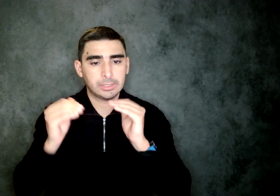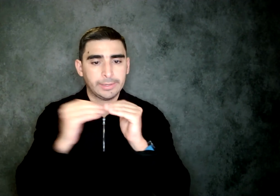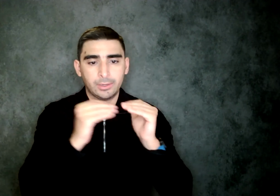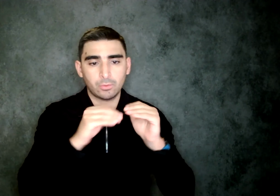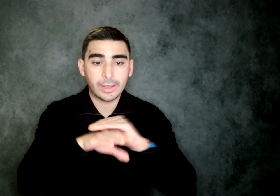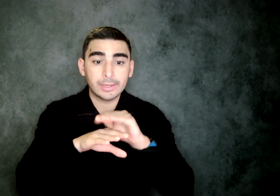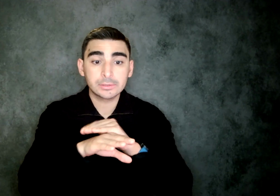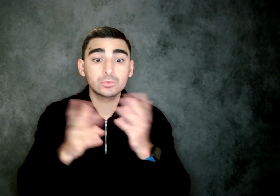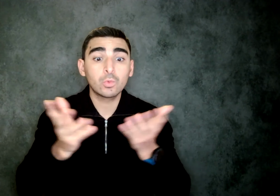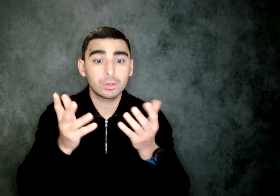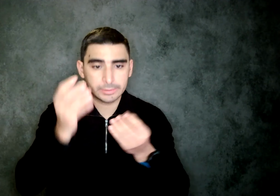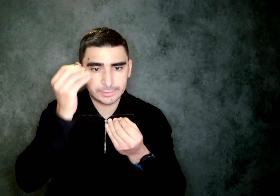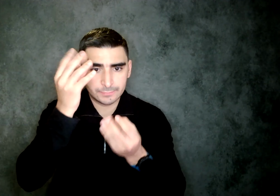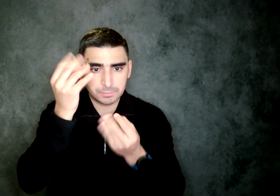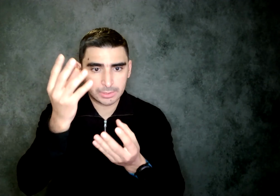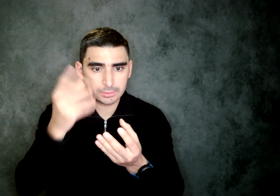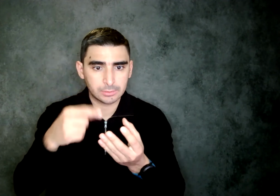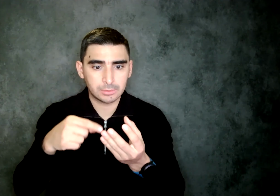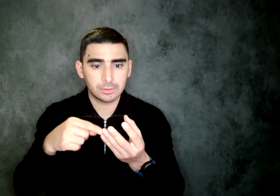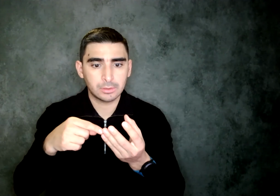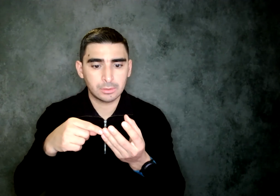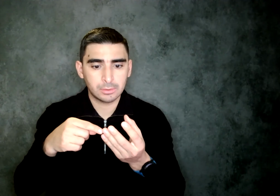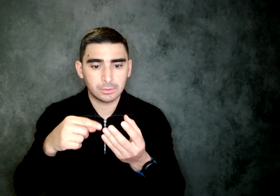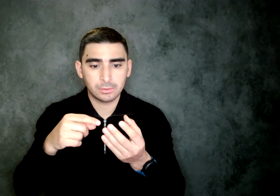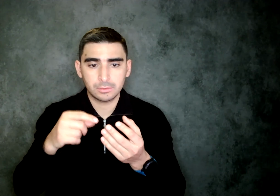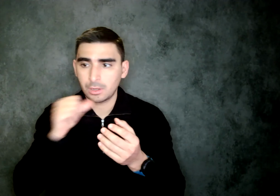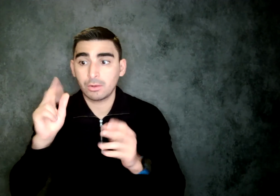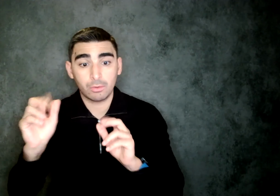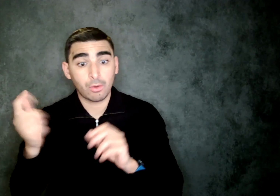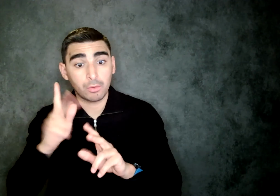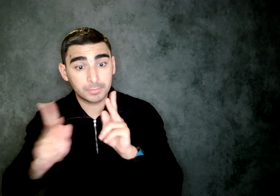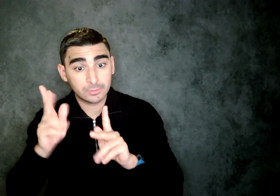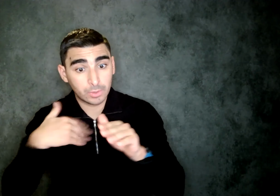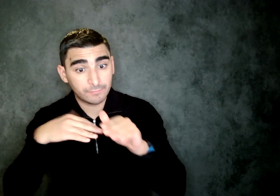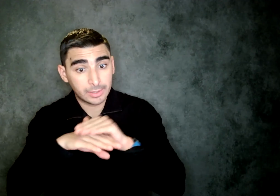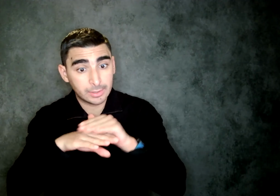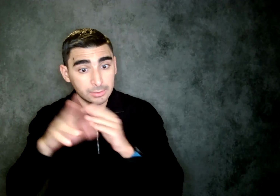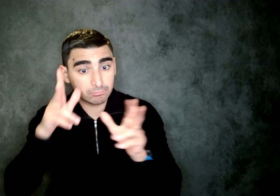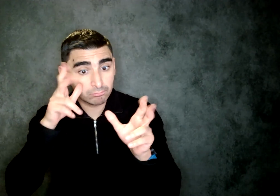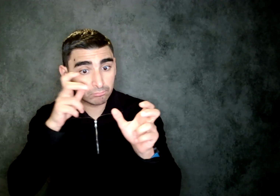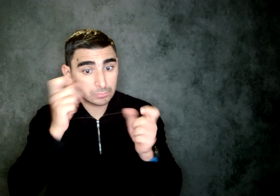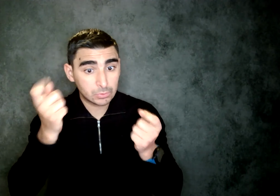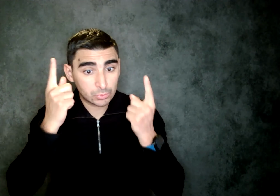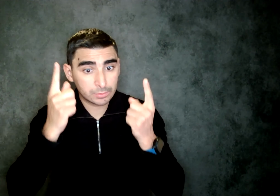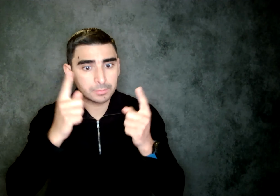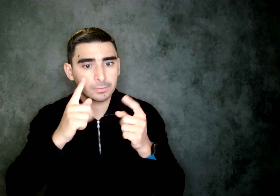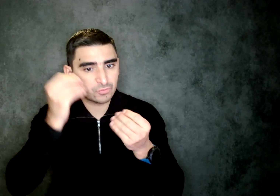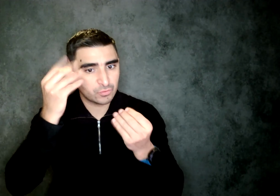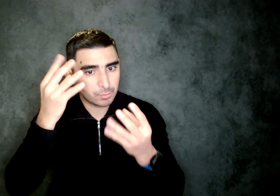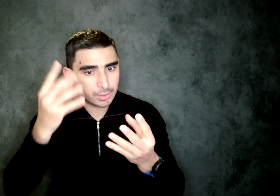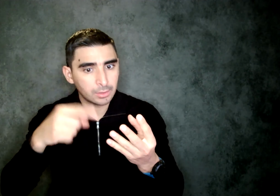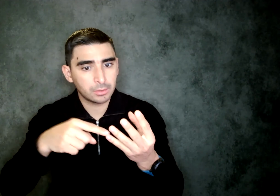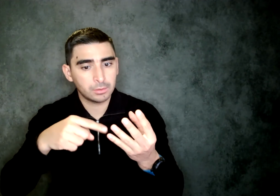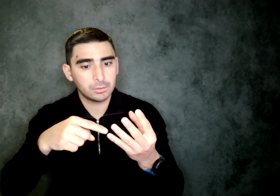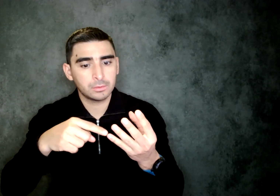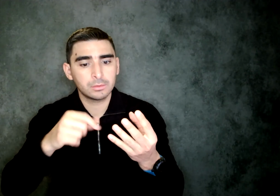to make sure that not only everyone has access, but access for accessing the information. So I'm talking more